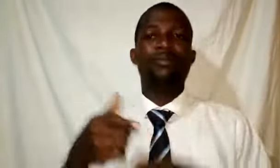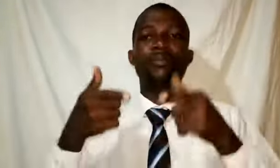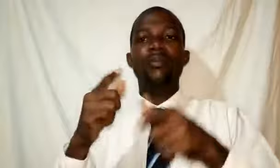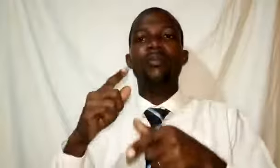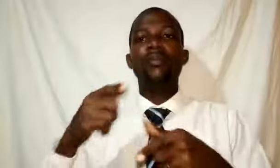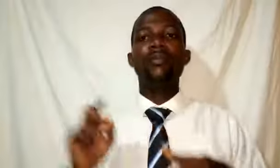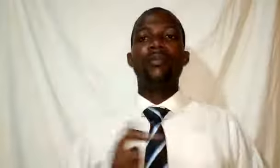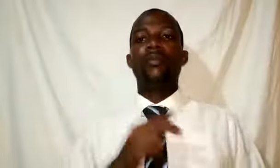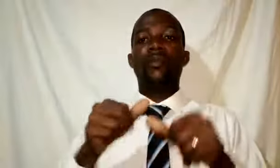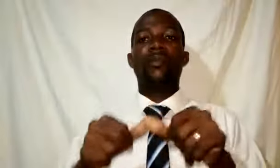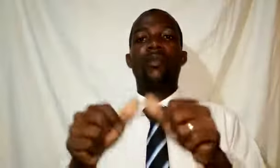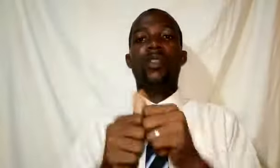continue with our story.